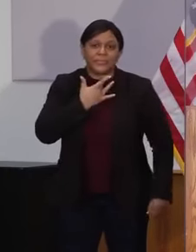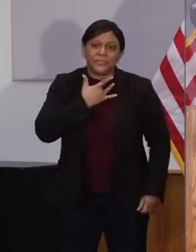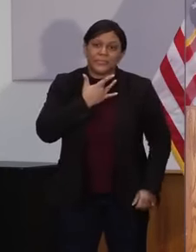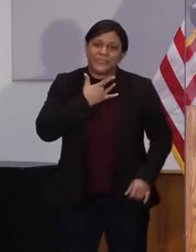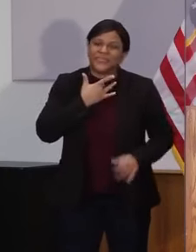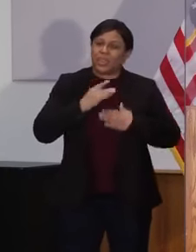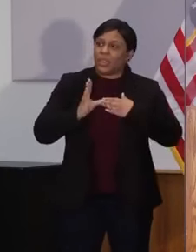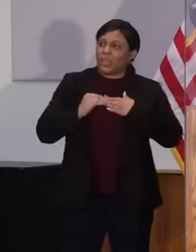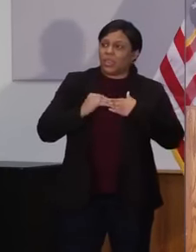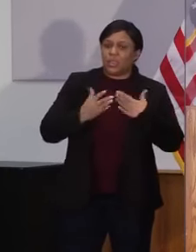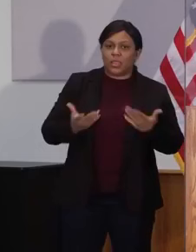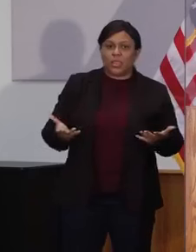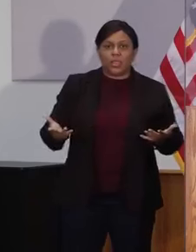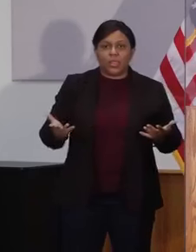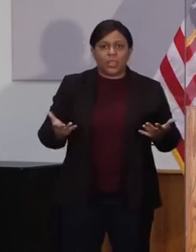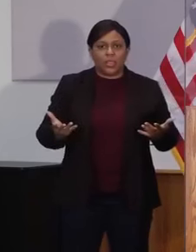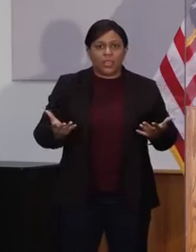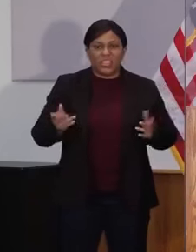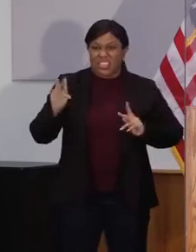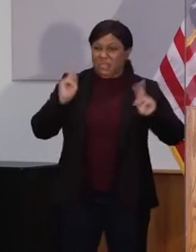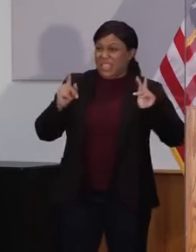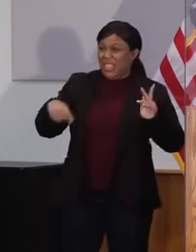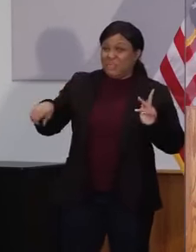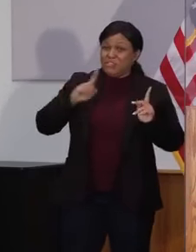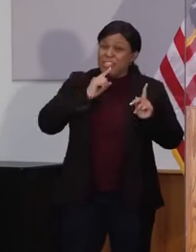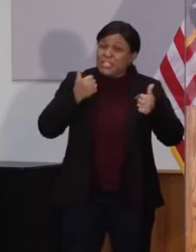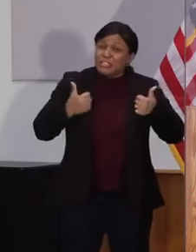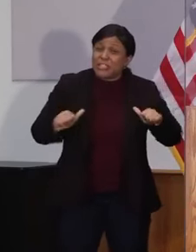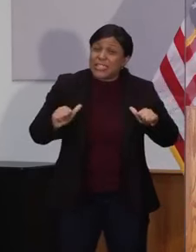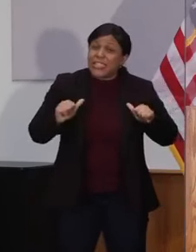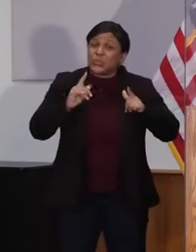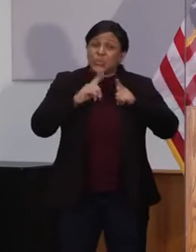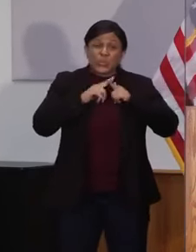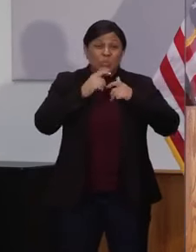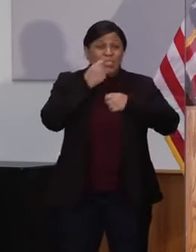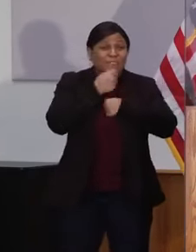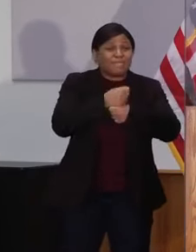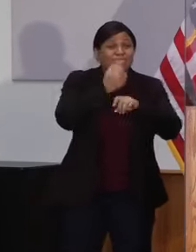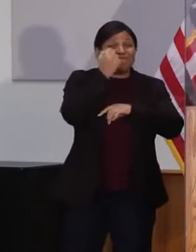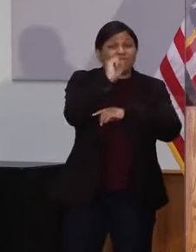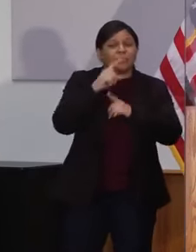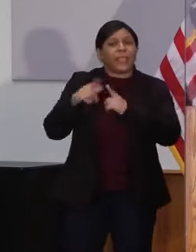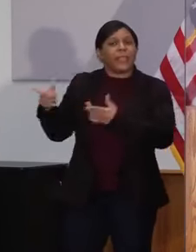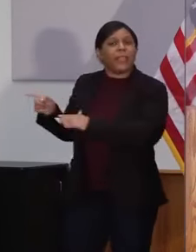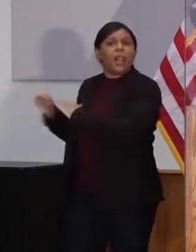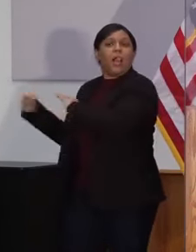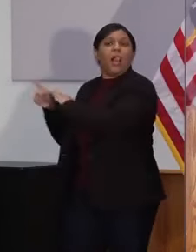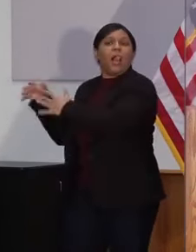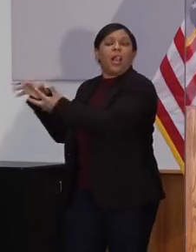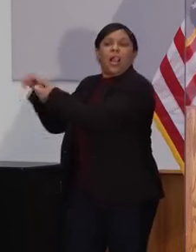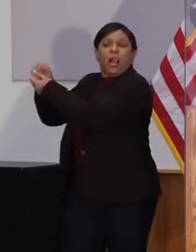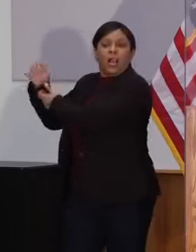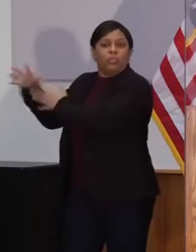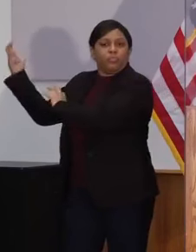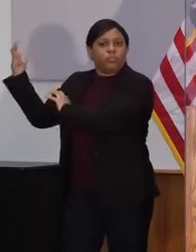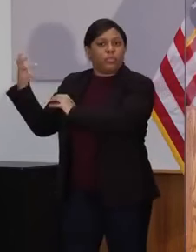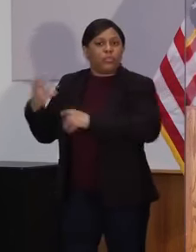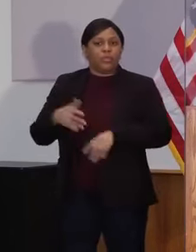mobs that were trying to do destruction and make a profit. I've been talking to fire chiefs and police chiefs all over the